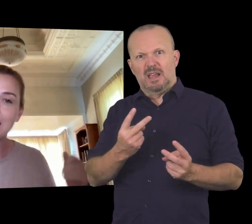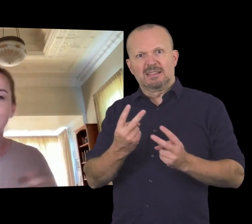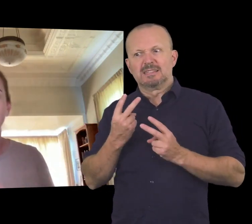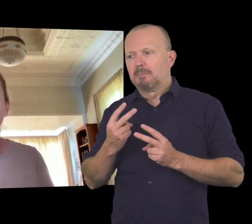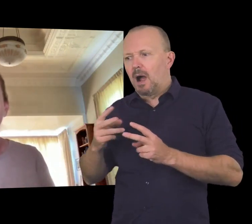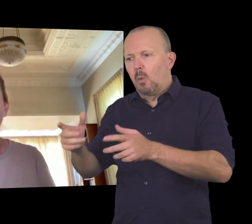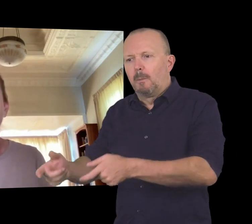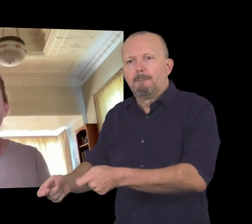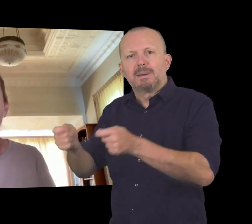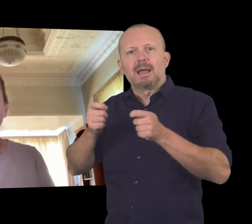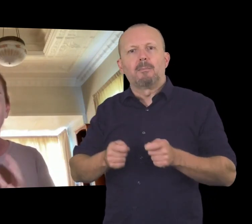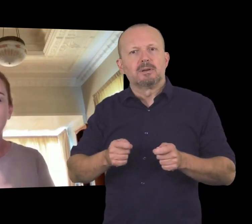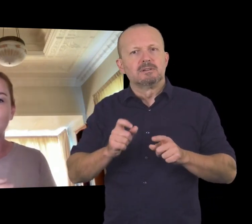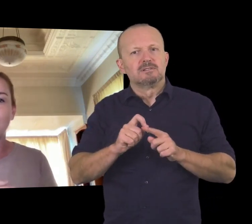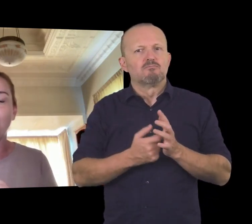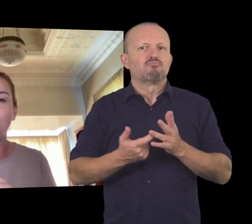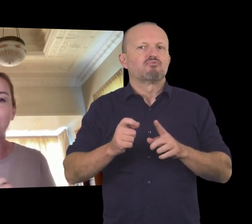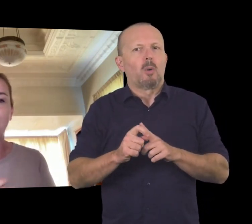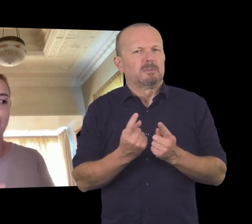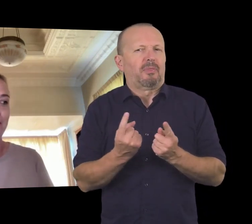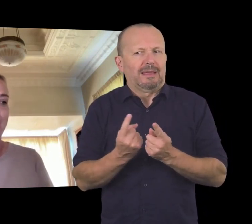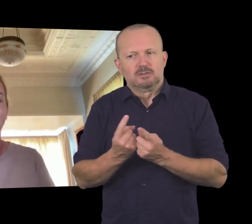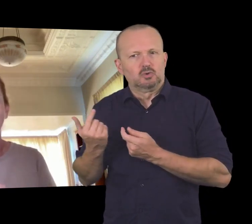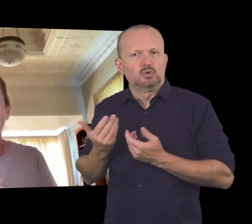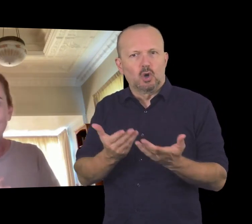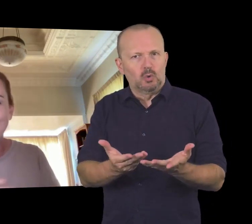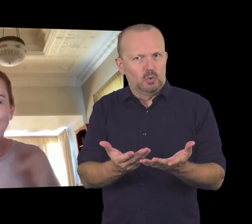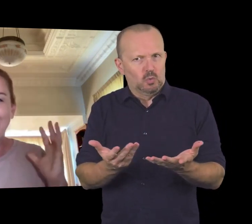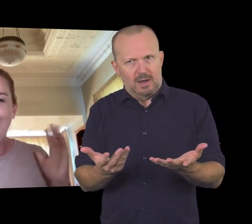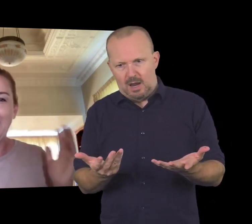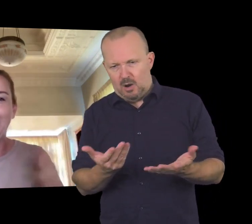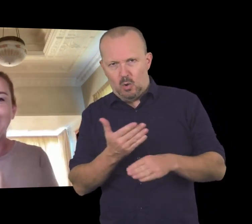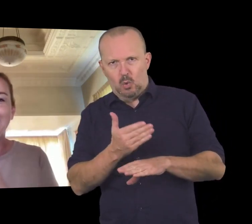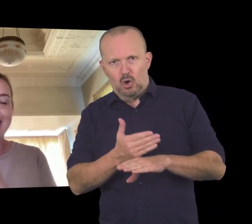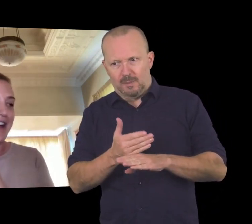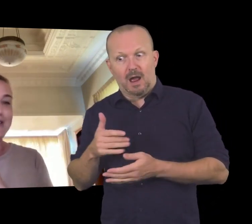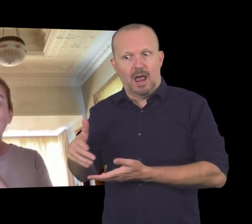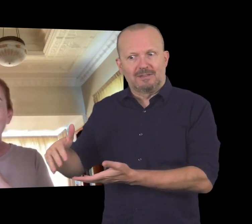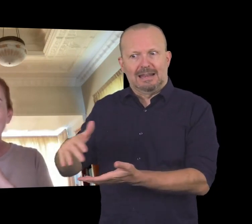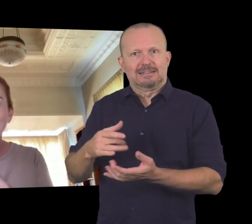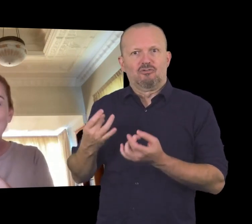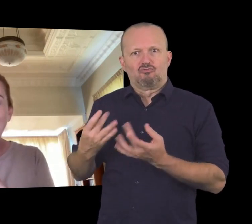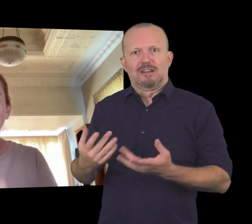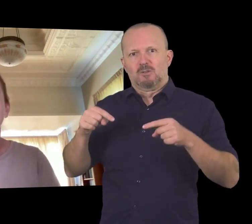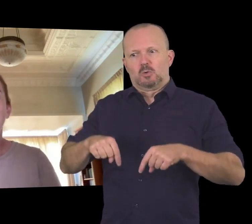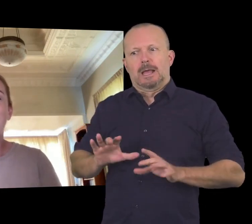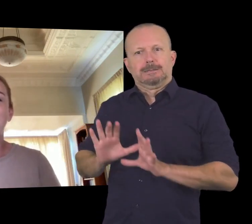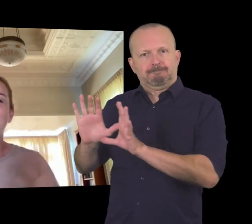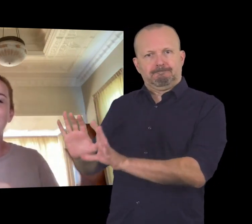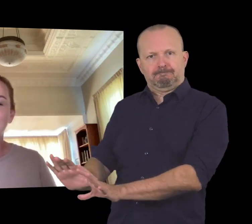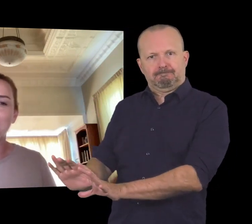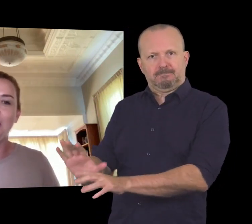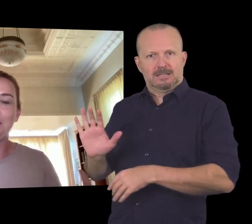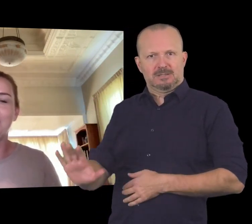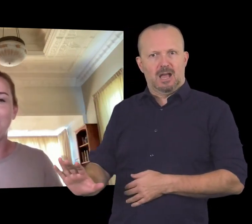some things, some props, multisensory props and things that I have collected for today.